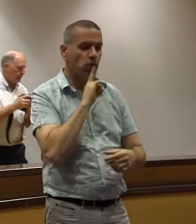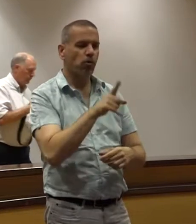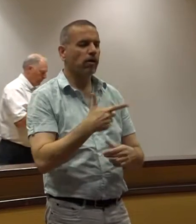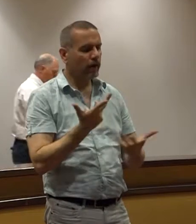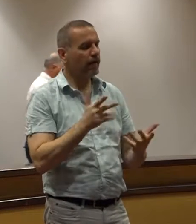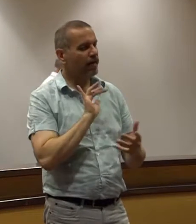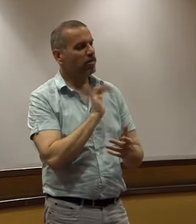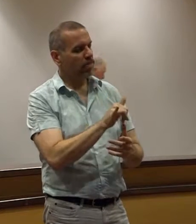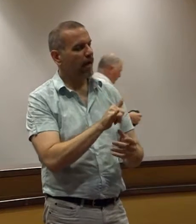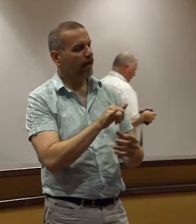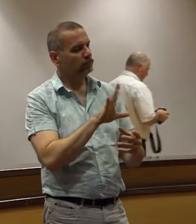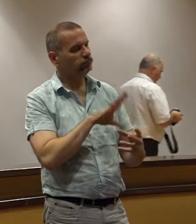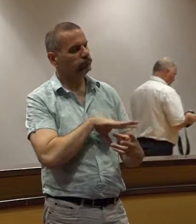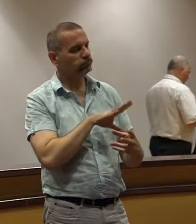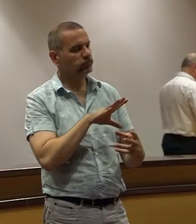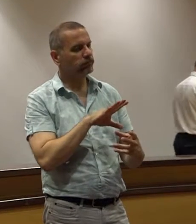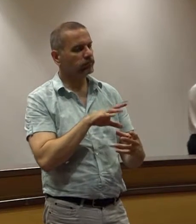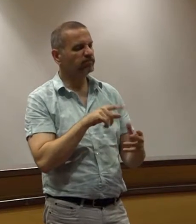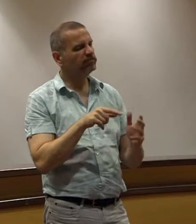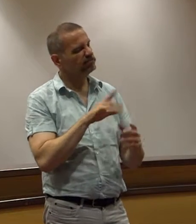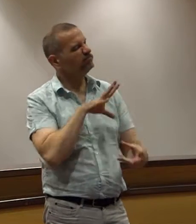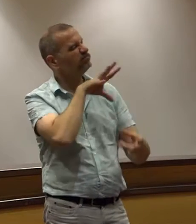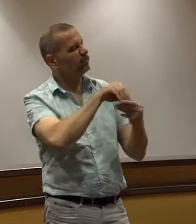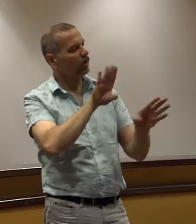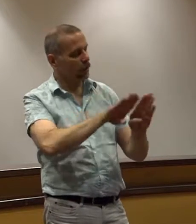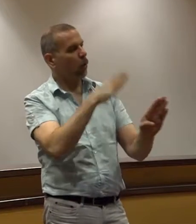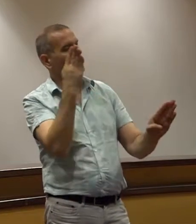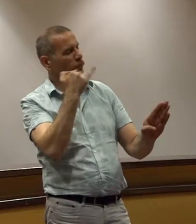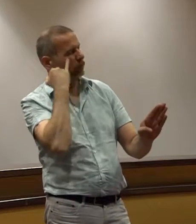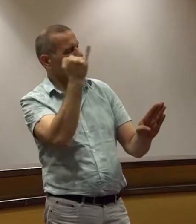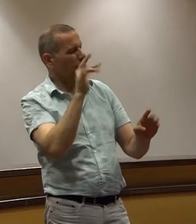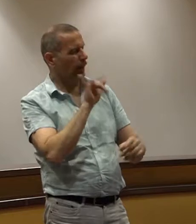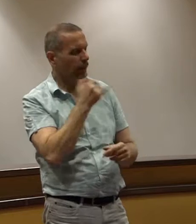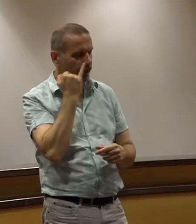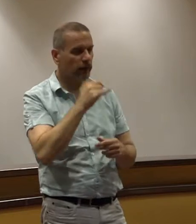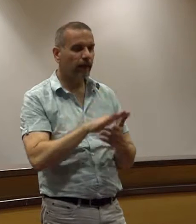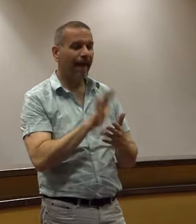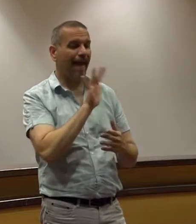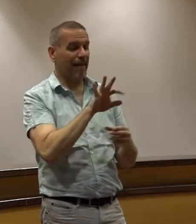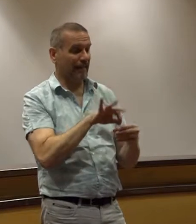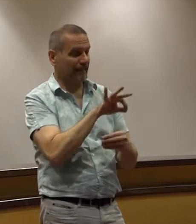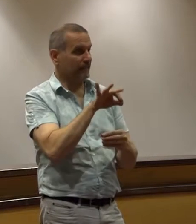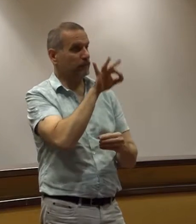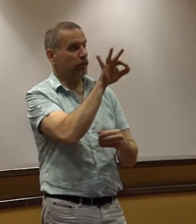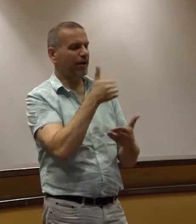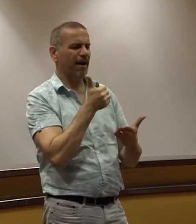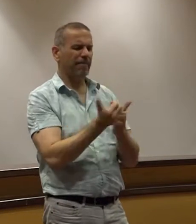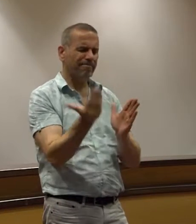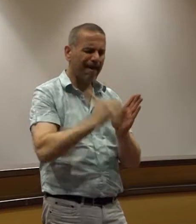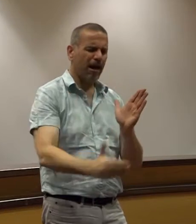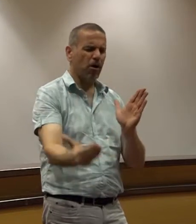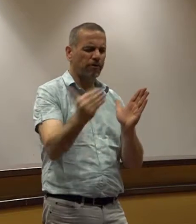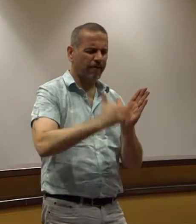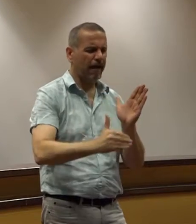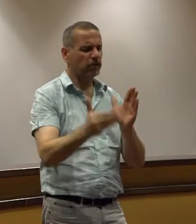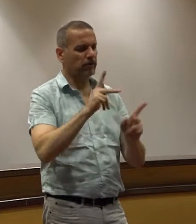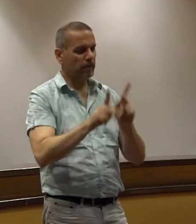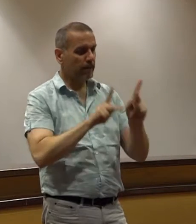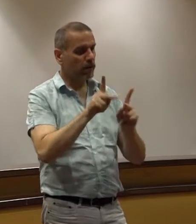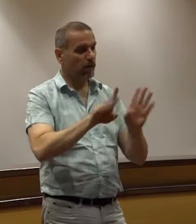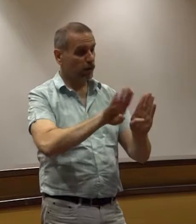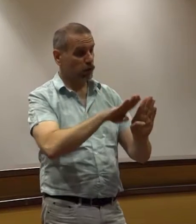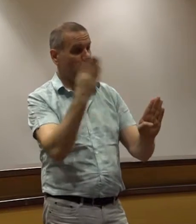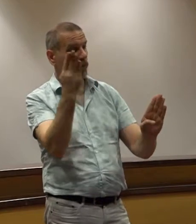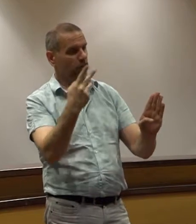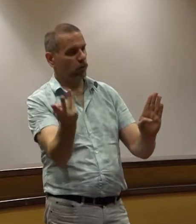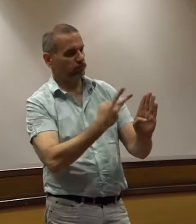captured in those words. And it's the spirit that drives you to help thousands of people that come through your doors, that talk